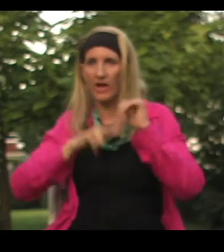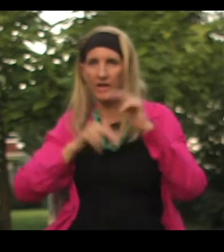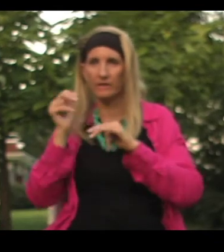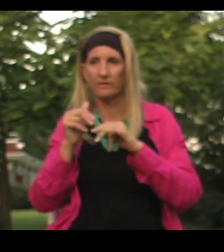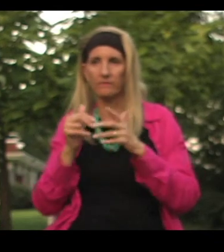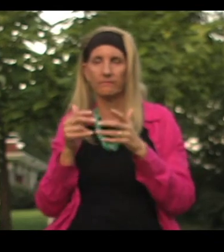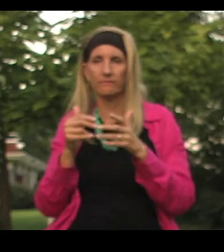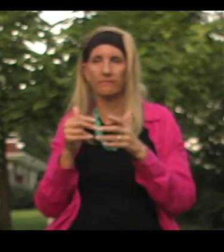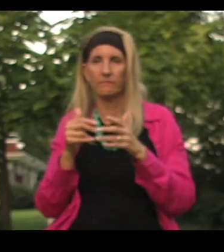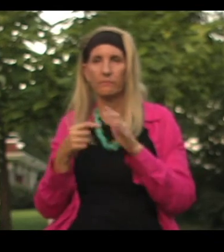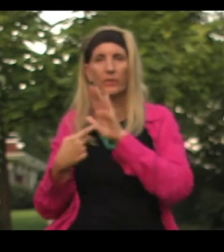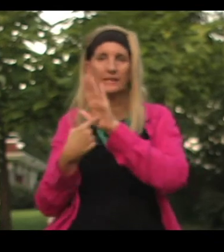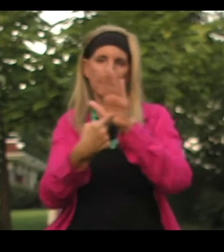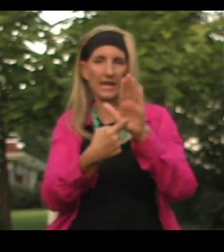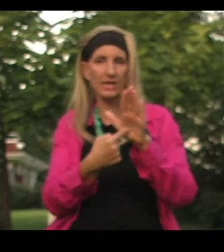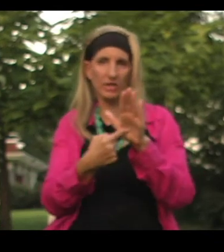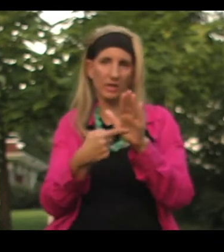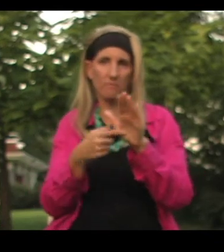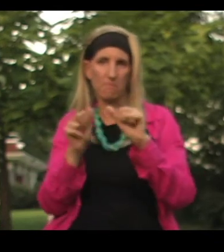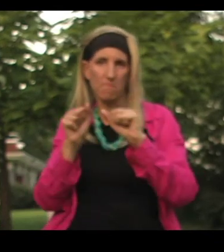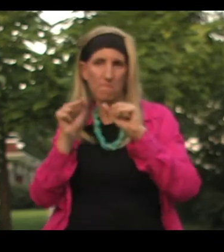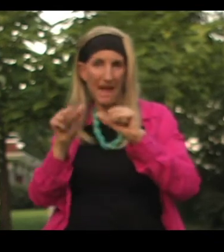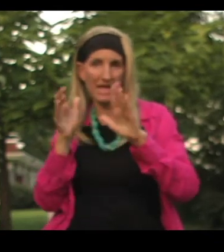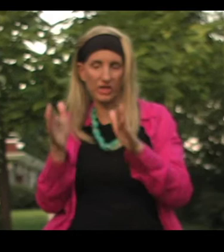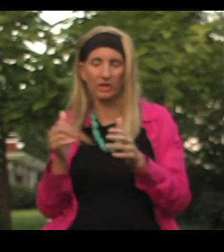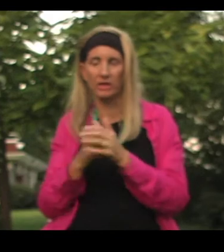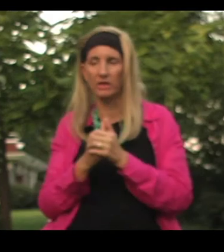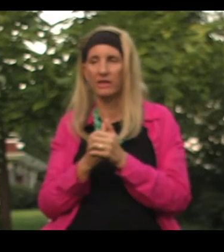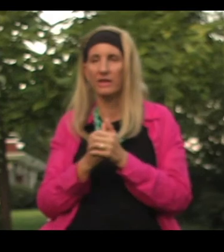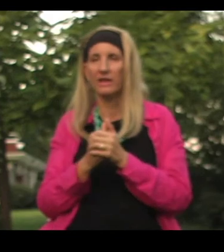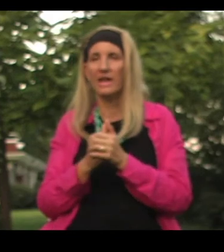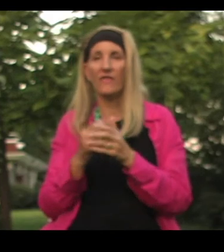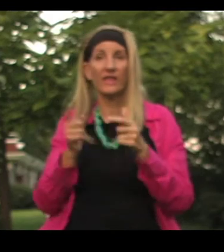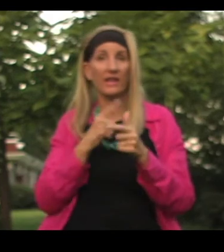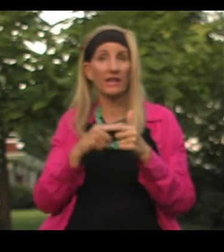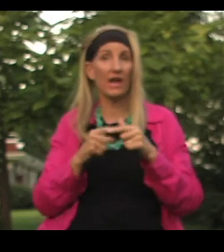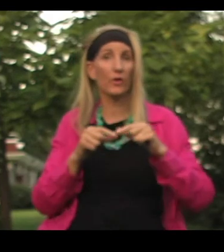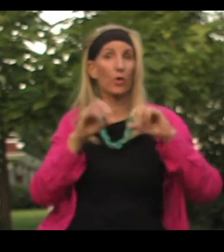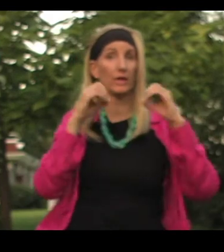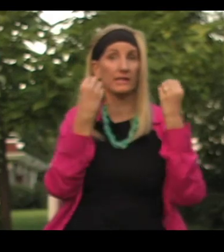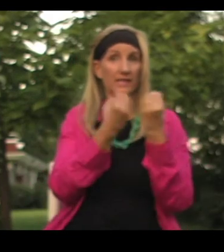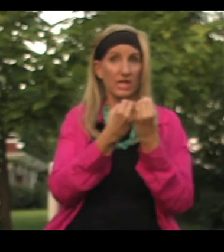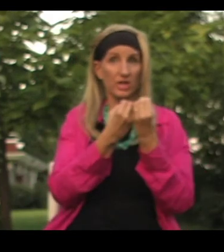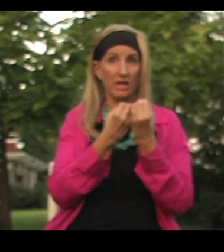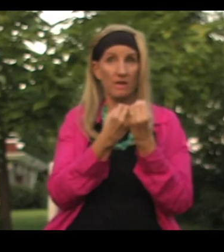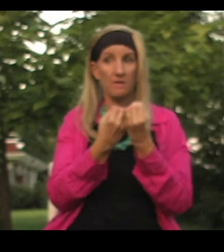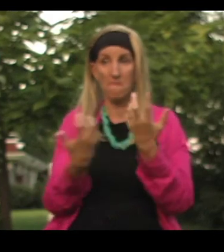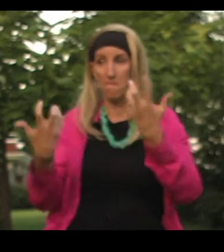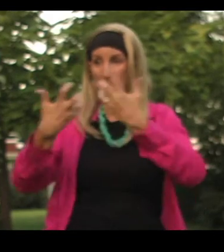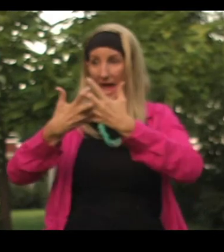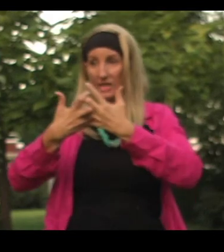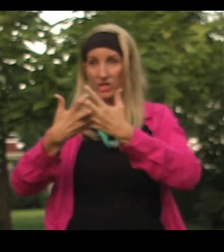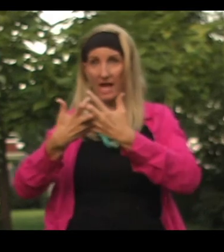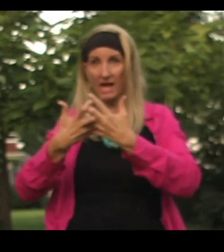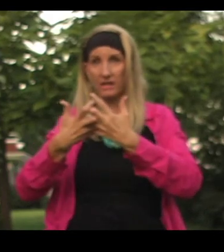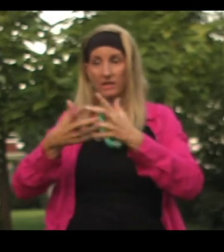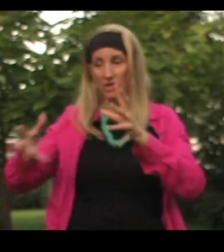fun presentation magic. And then another organization matched